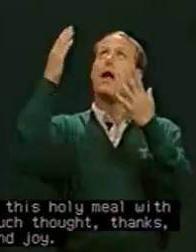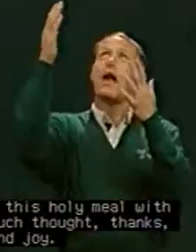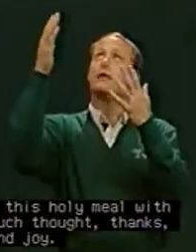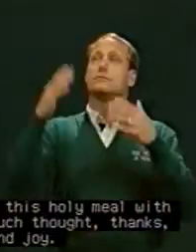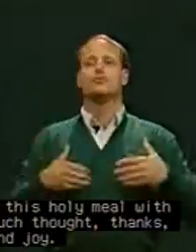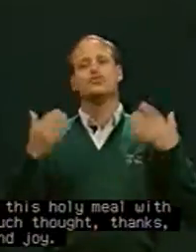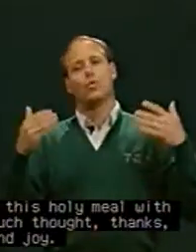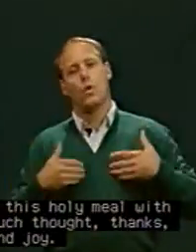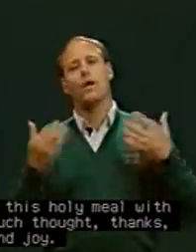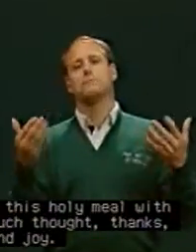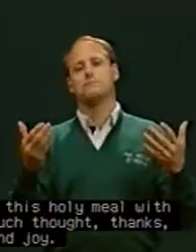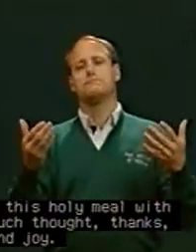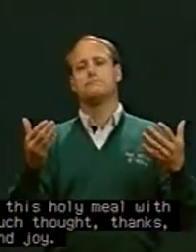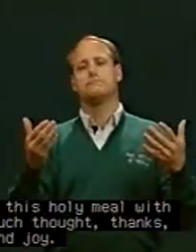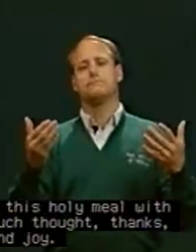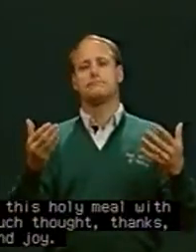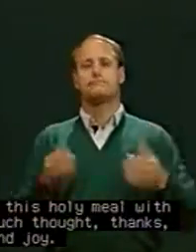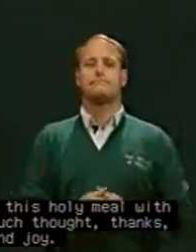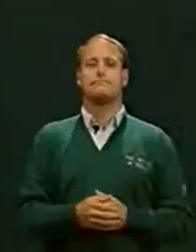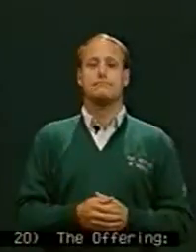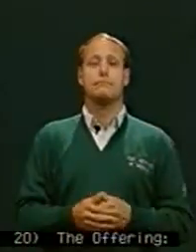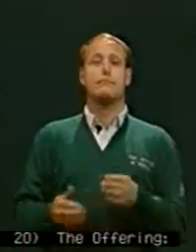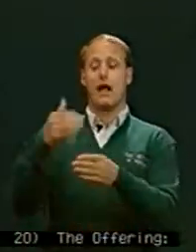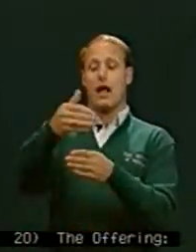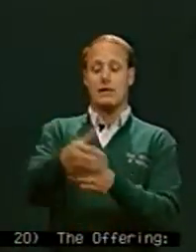This holy meal with much thought, thanks, and joy.